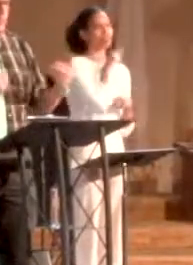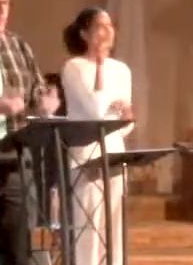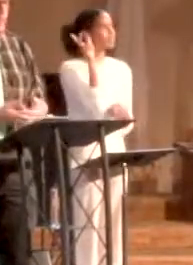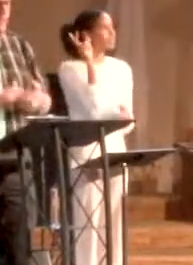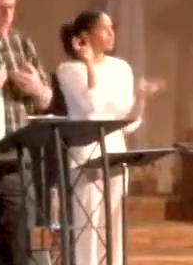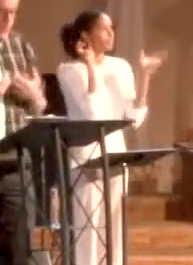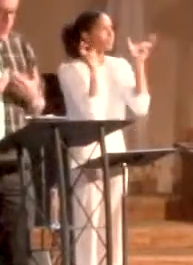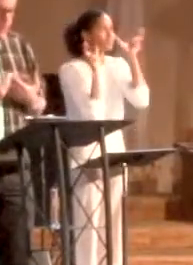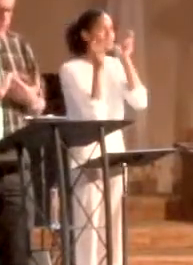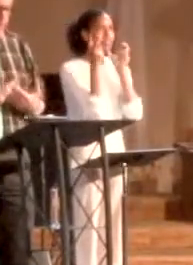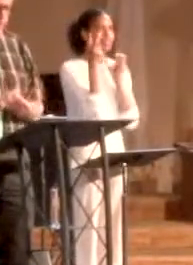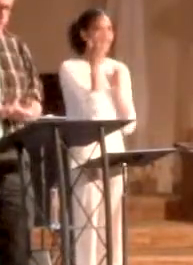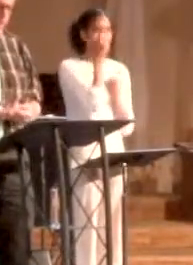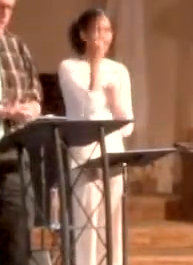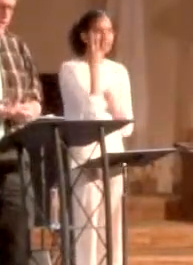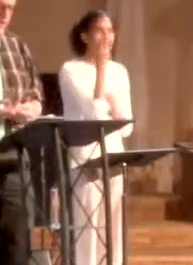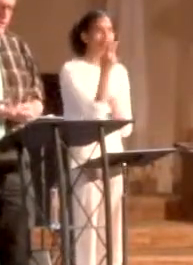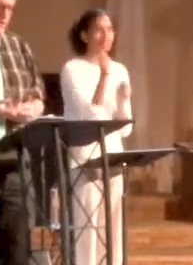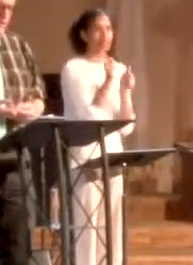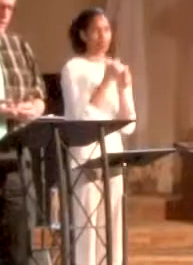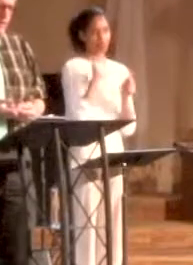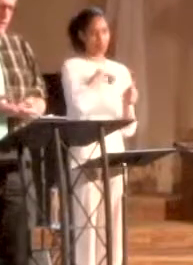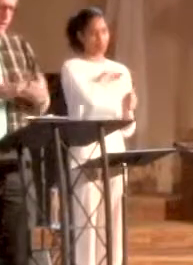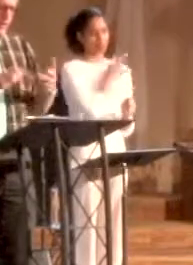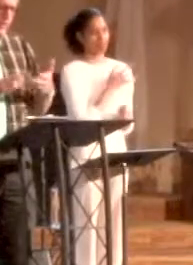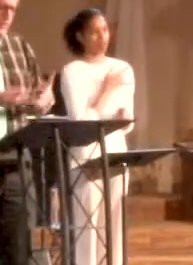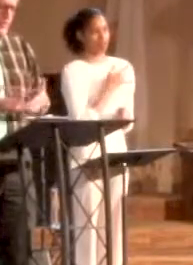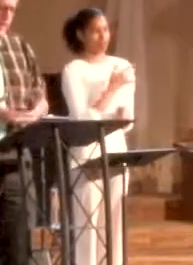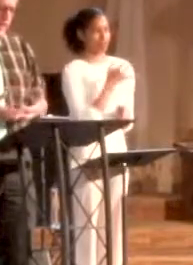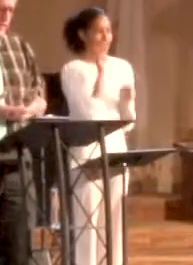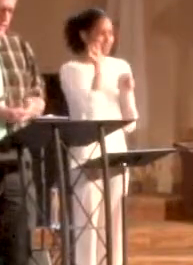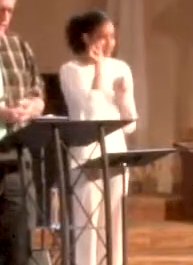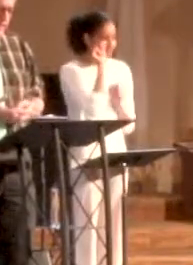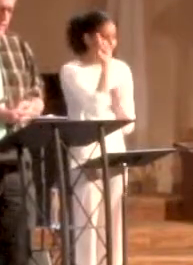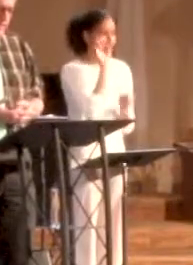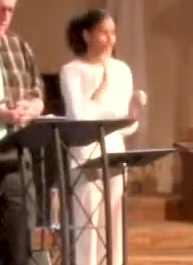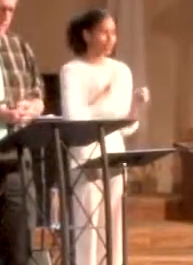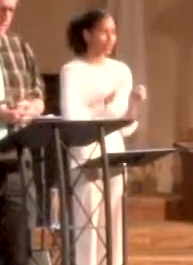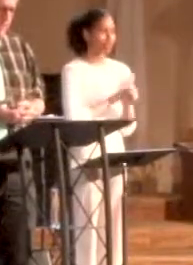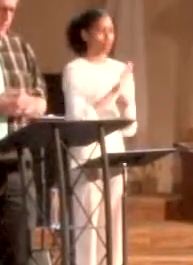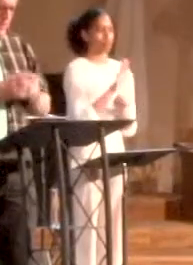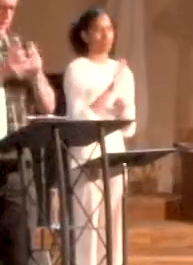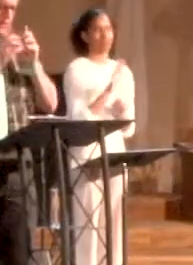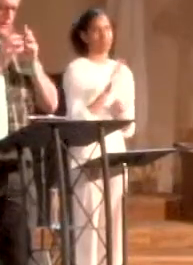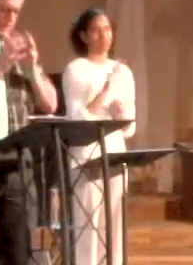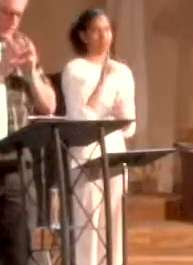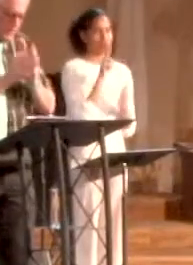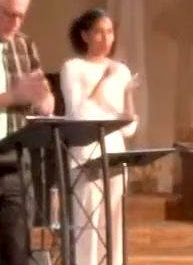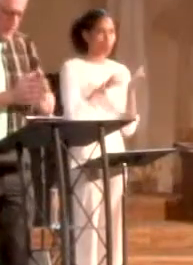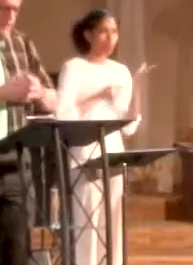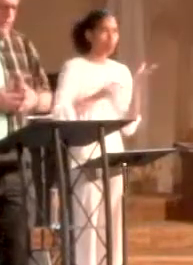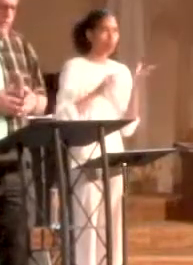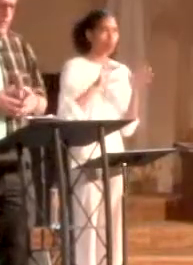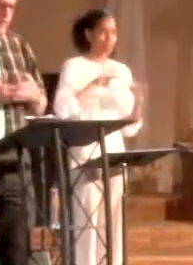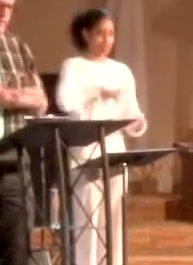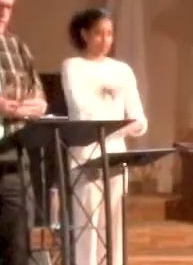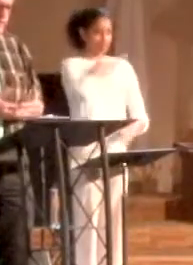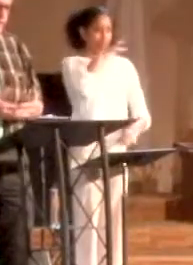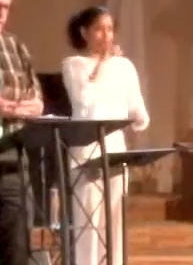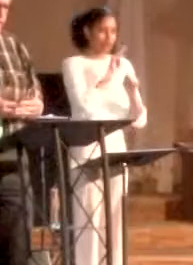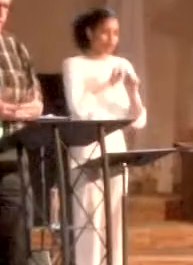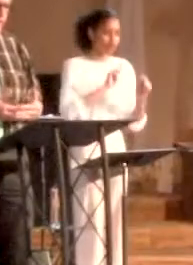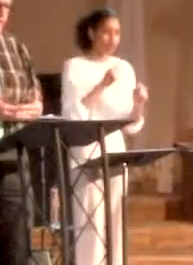and receive and the heart to understand what it is the Spirit is trying